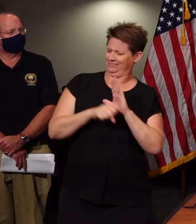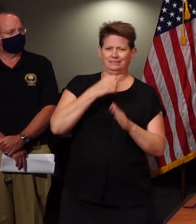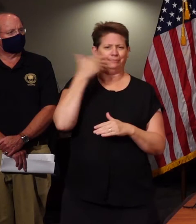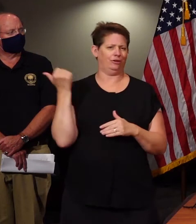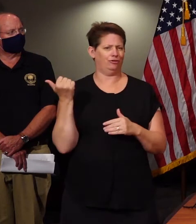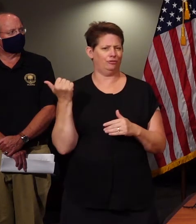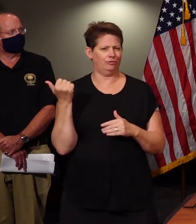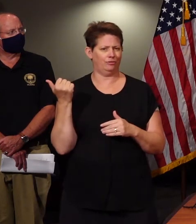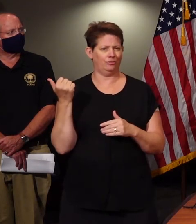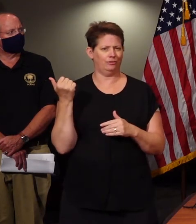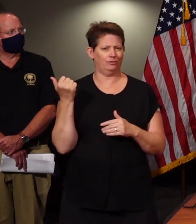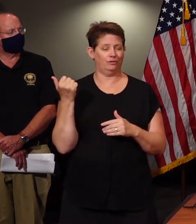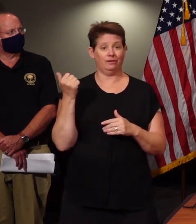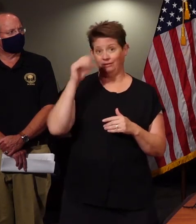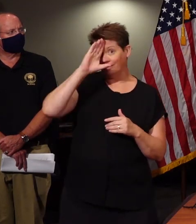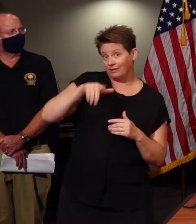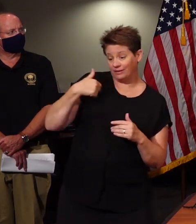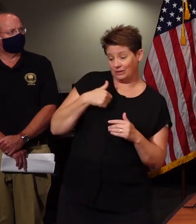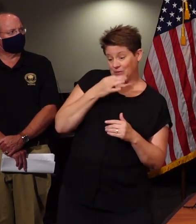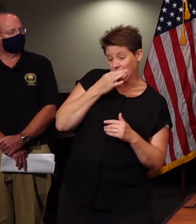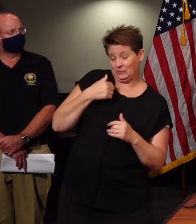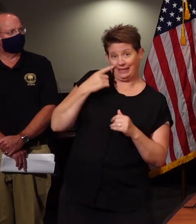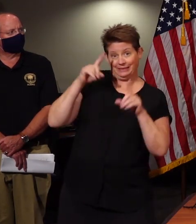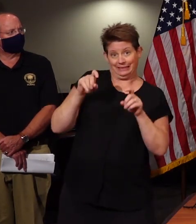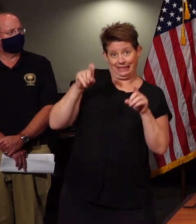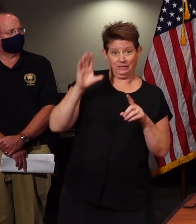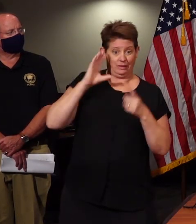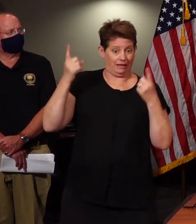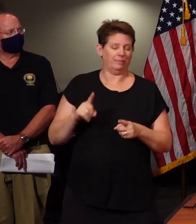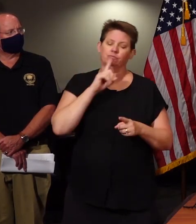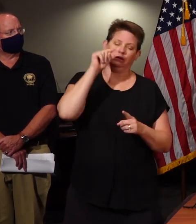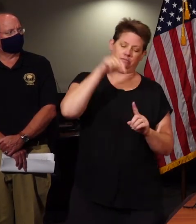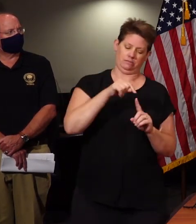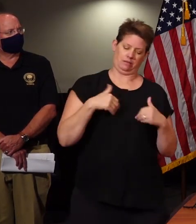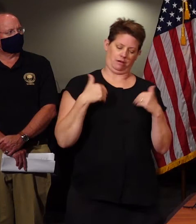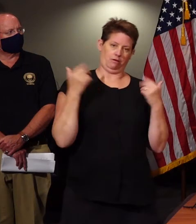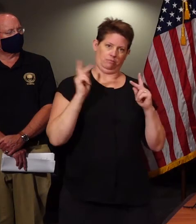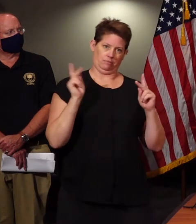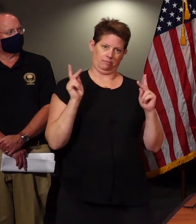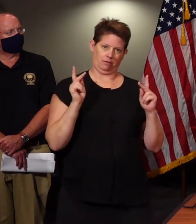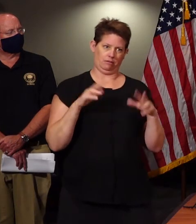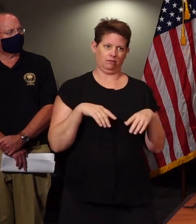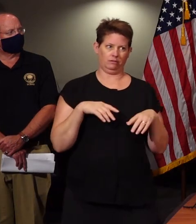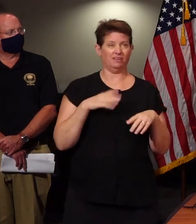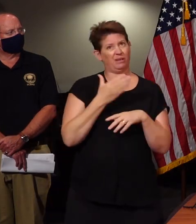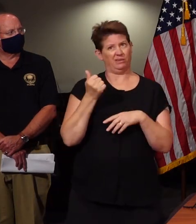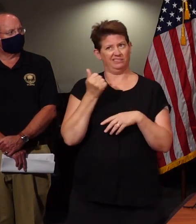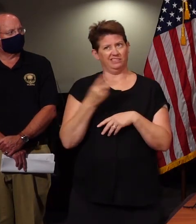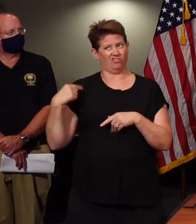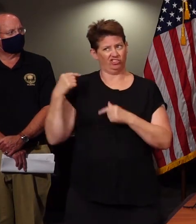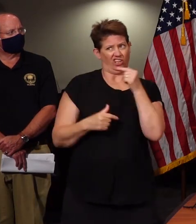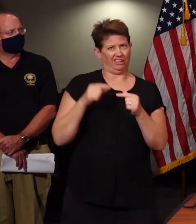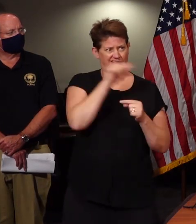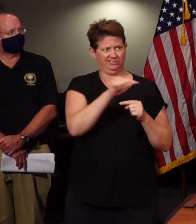But we've got a test coming up. There are a lot of the young people just don't think that the younger generation, maybe a couple of generations, just